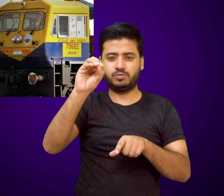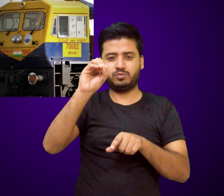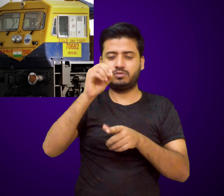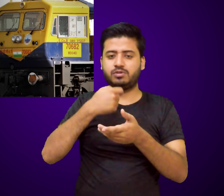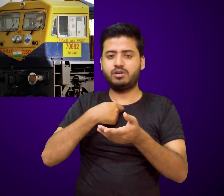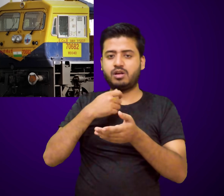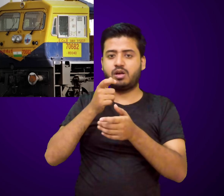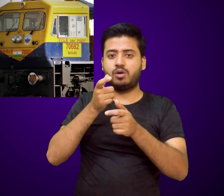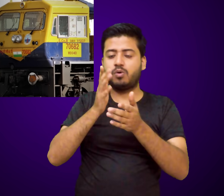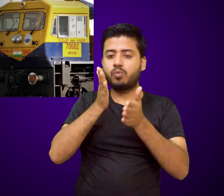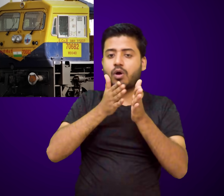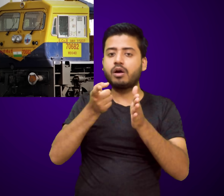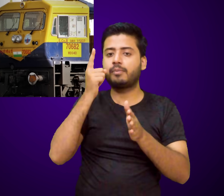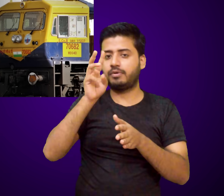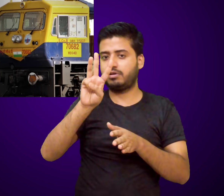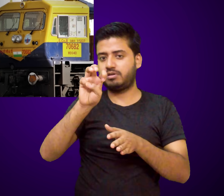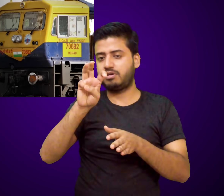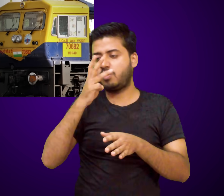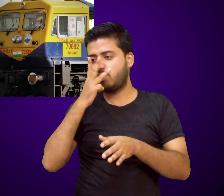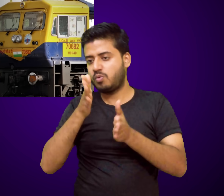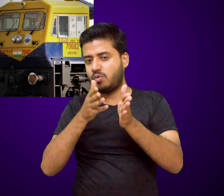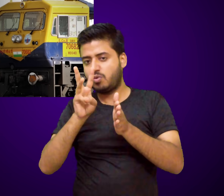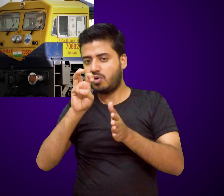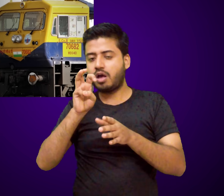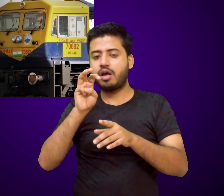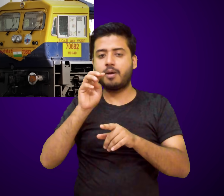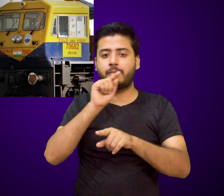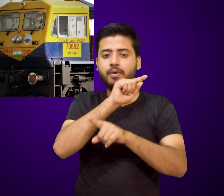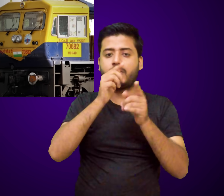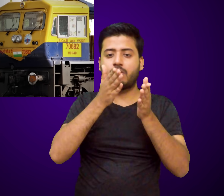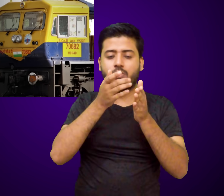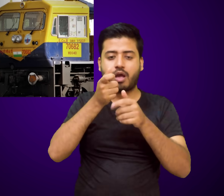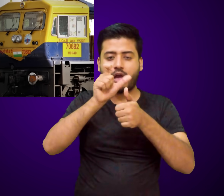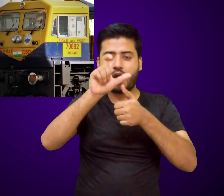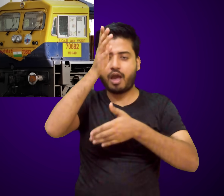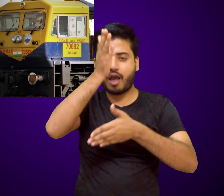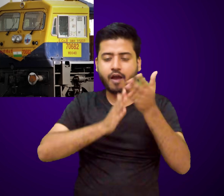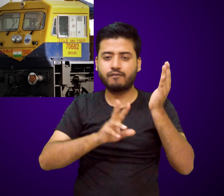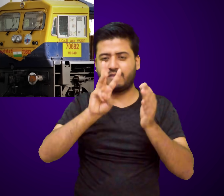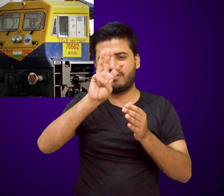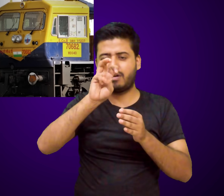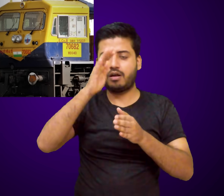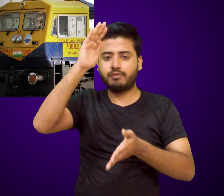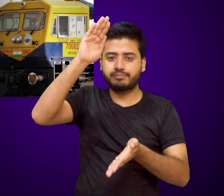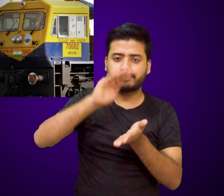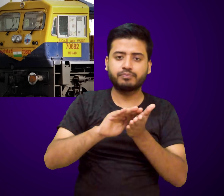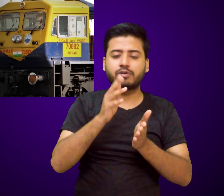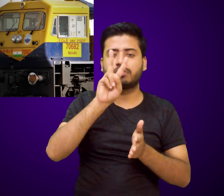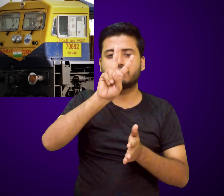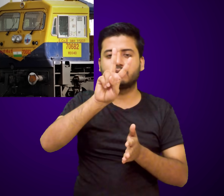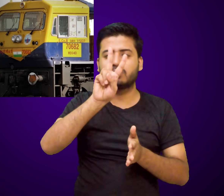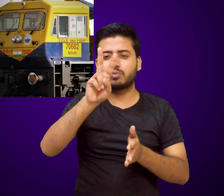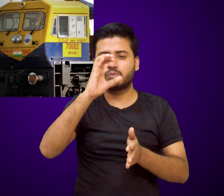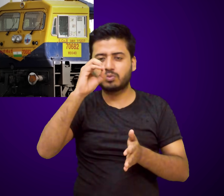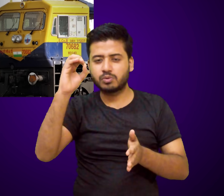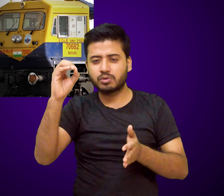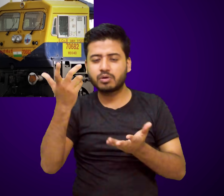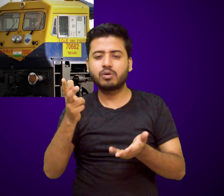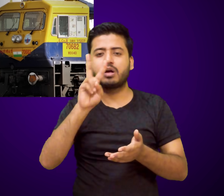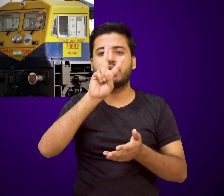permitted with concession tickets. Limited concession berths may be available during peak periods and on certain trains. Traveling without